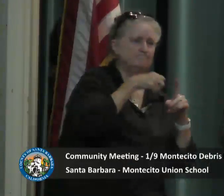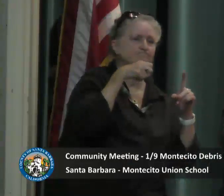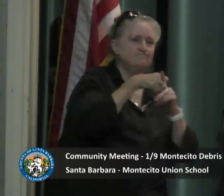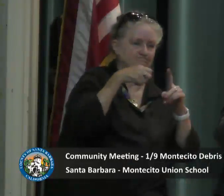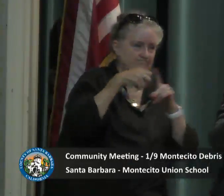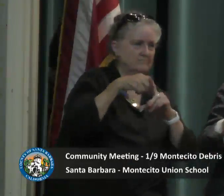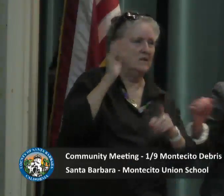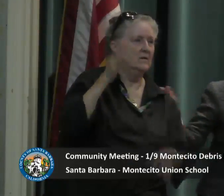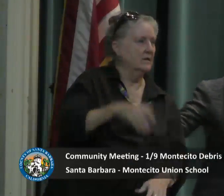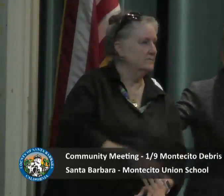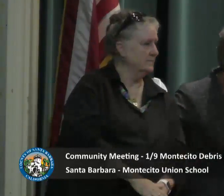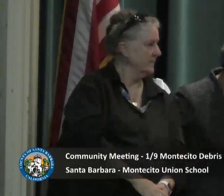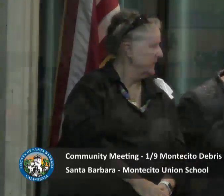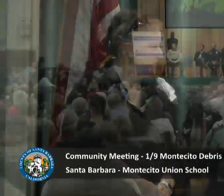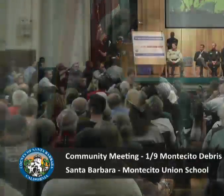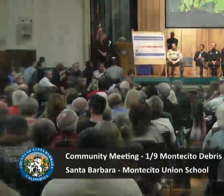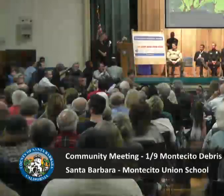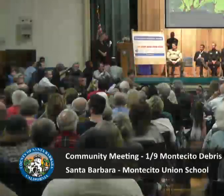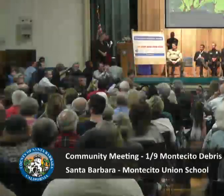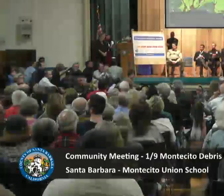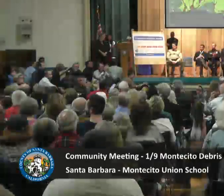that.